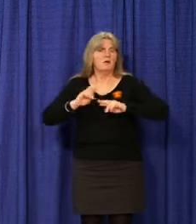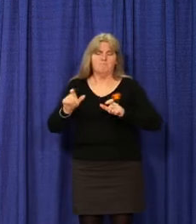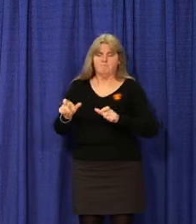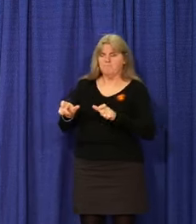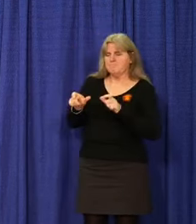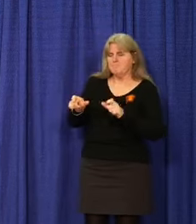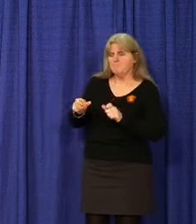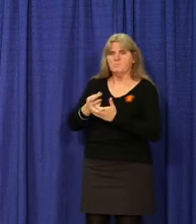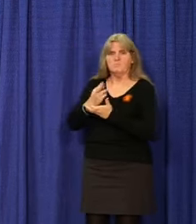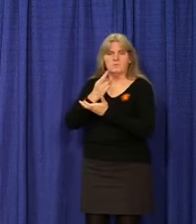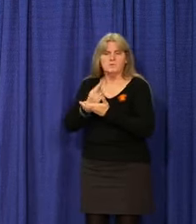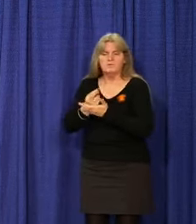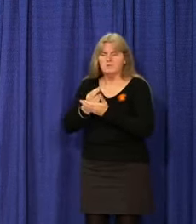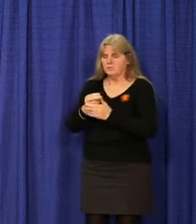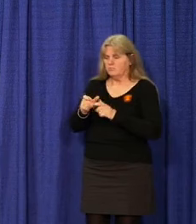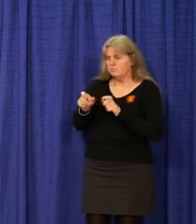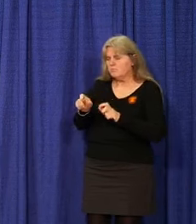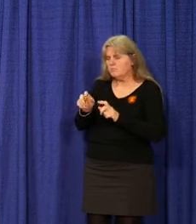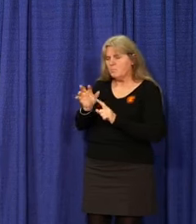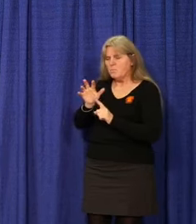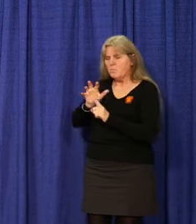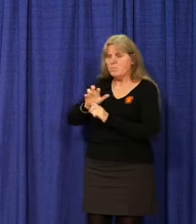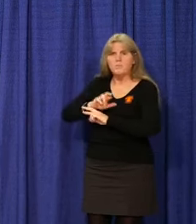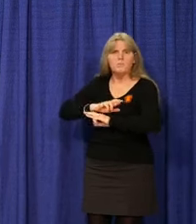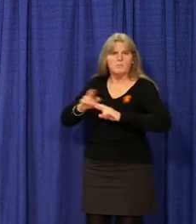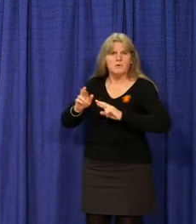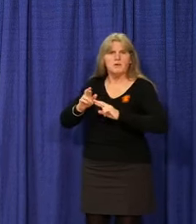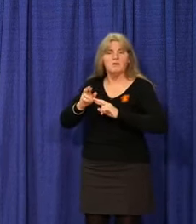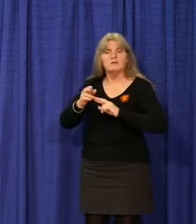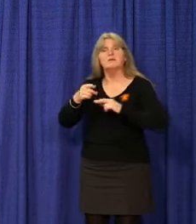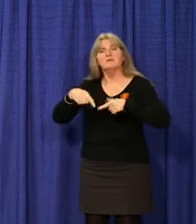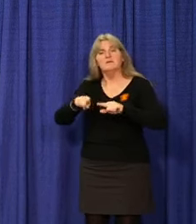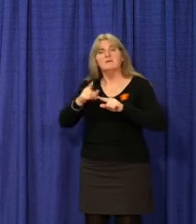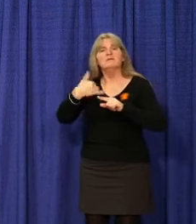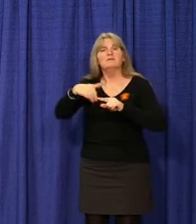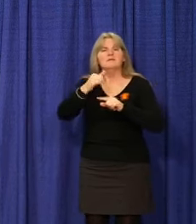long as we continue to be vigilant and take precautions.